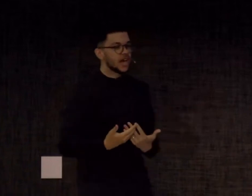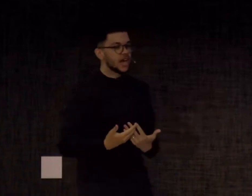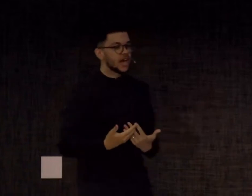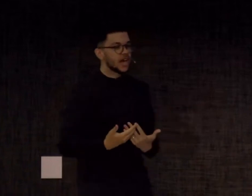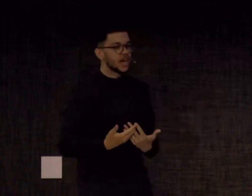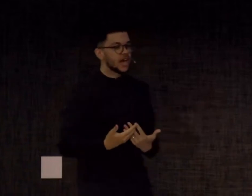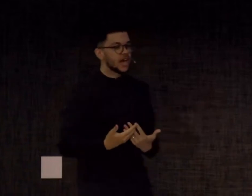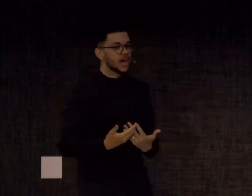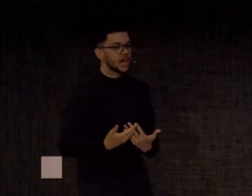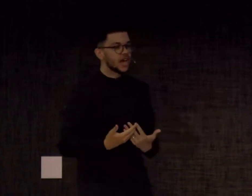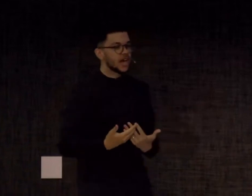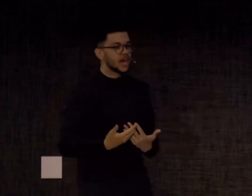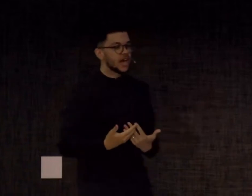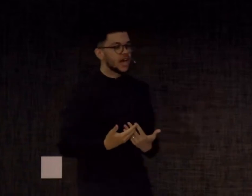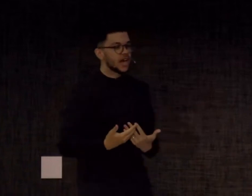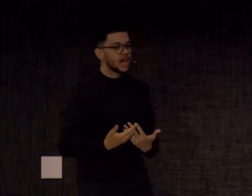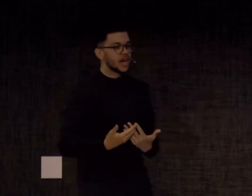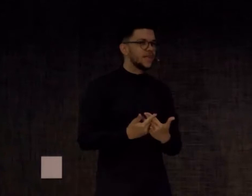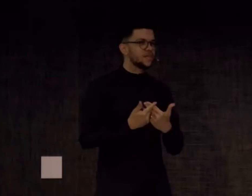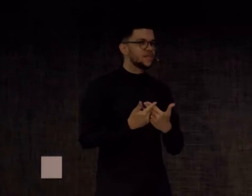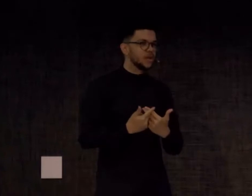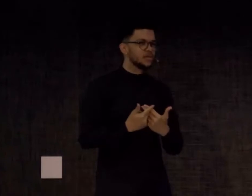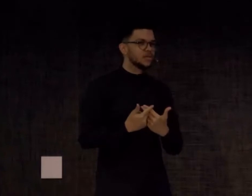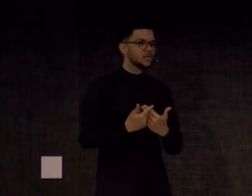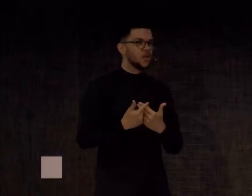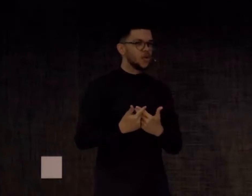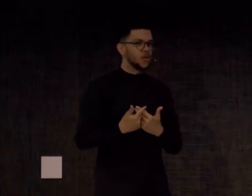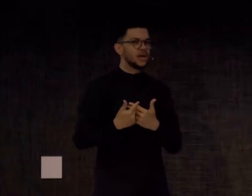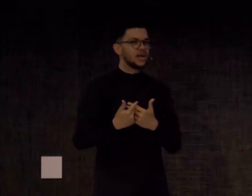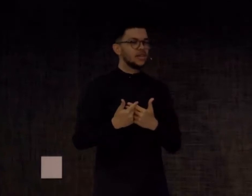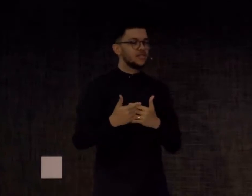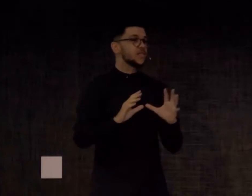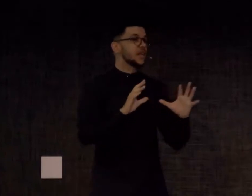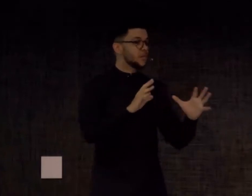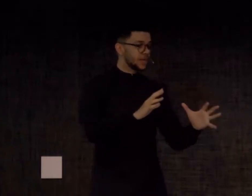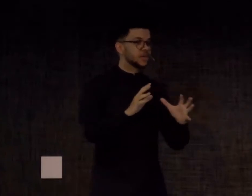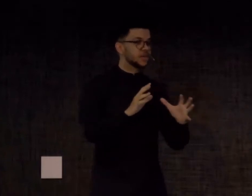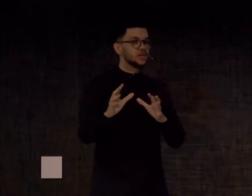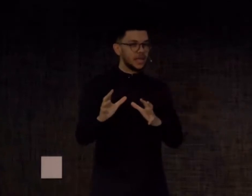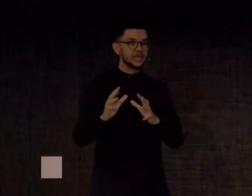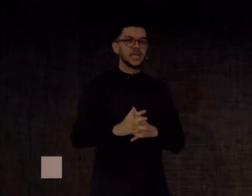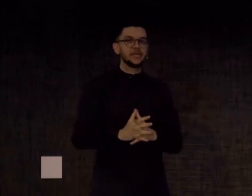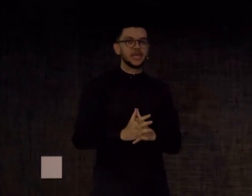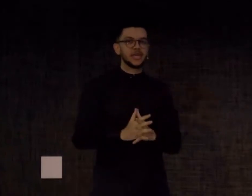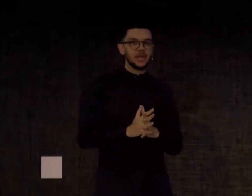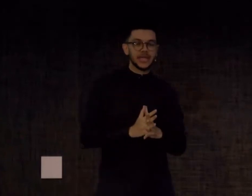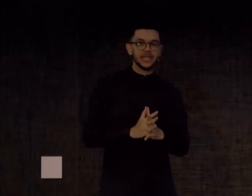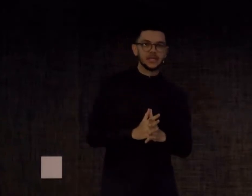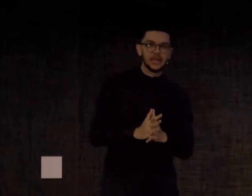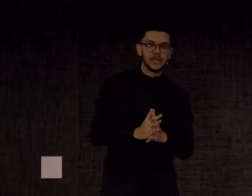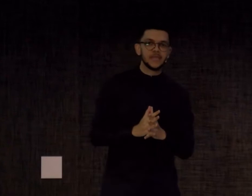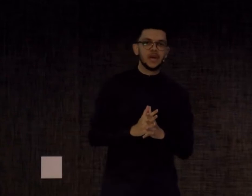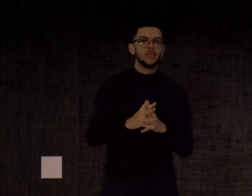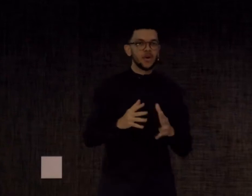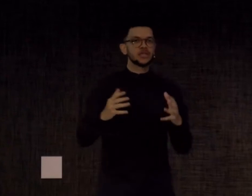is that we assume that the problem, all effectively in our political landscape at